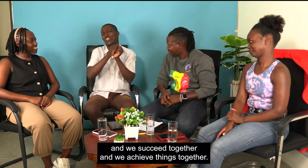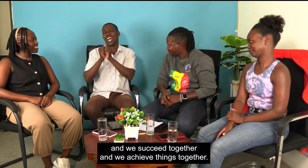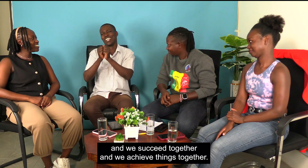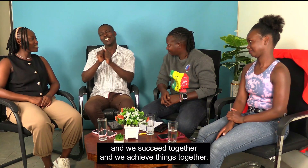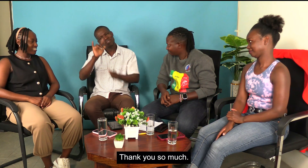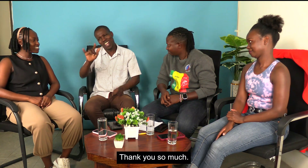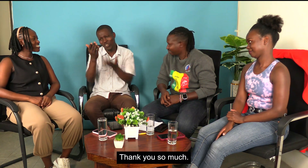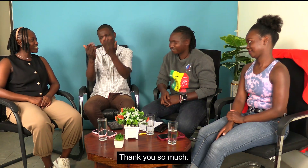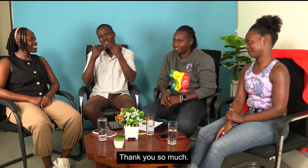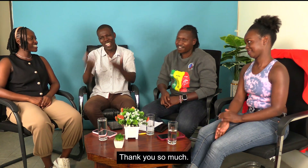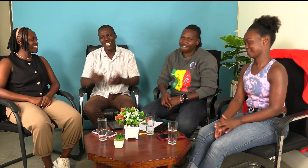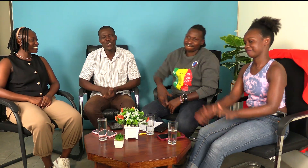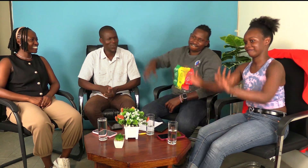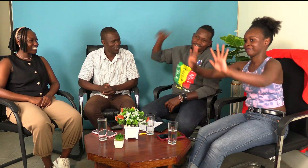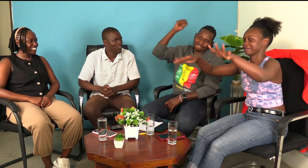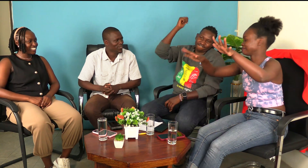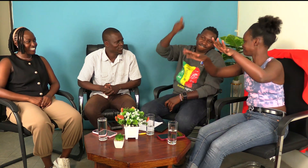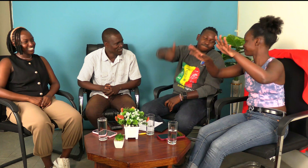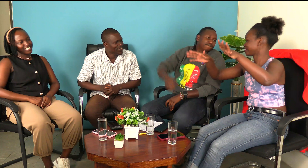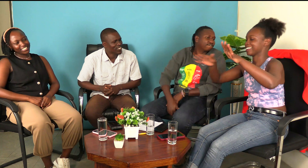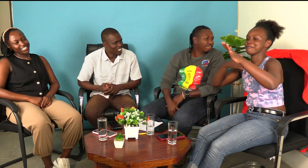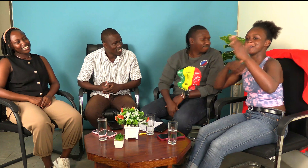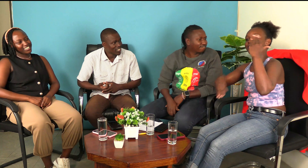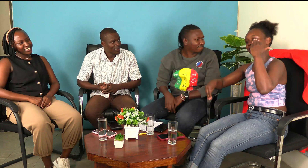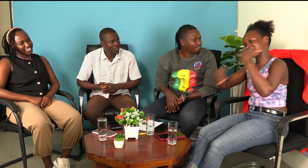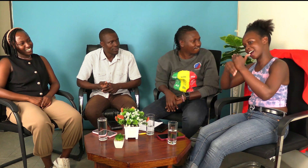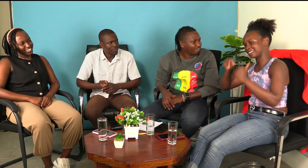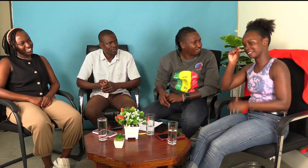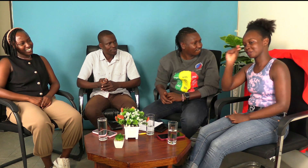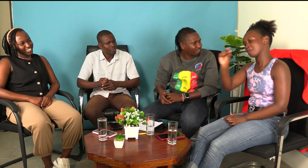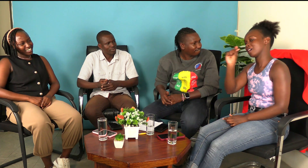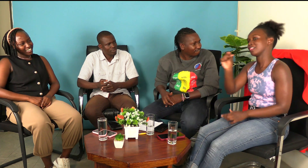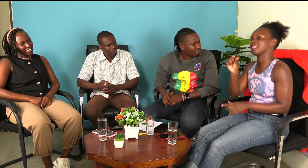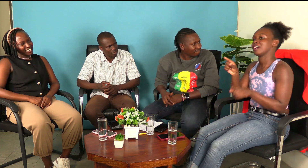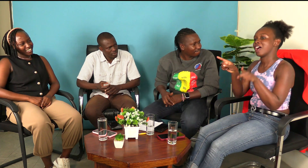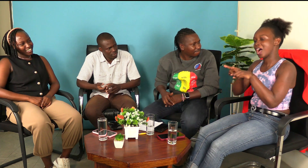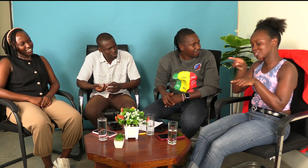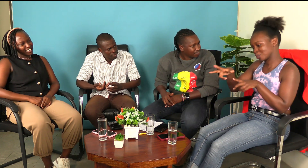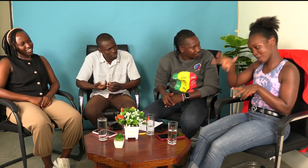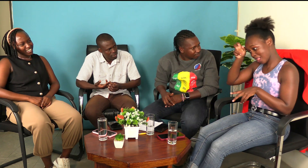be successful together. I love you all and thank you very much. Yeah, hold on. I have something to add.